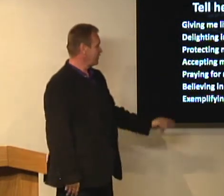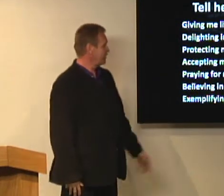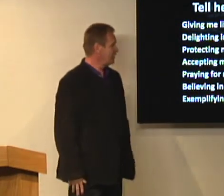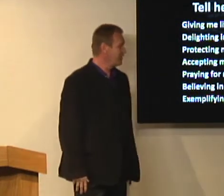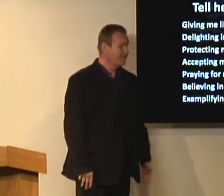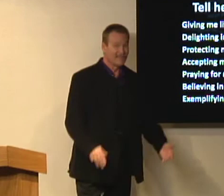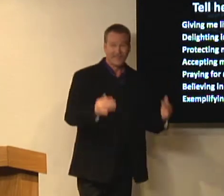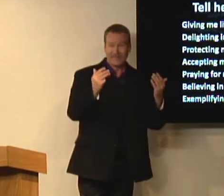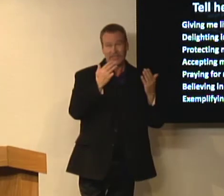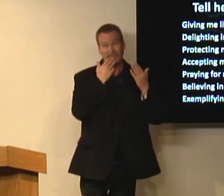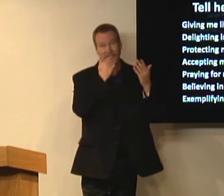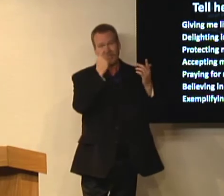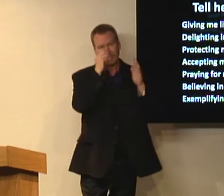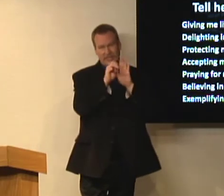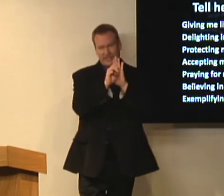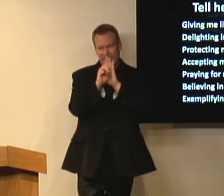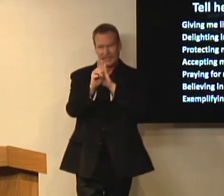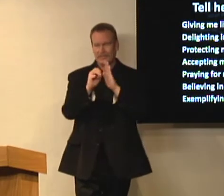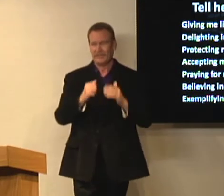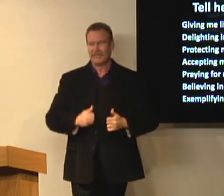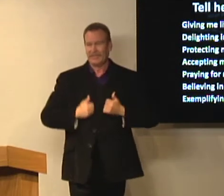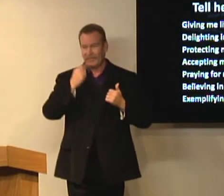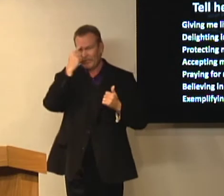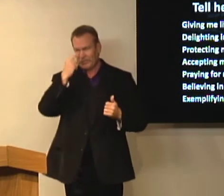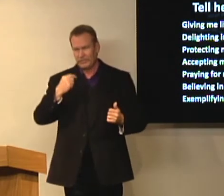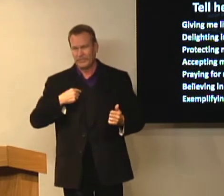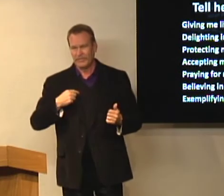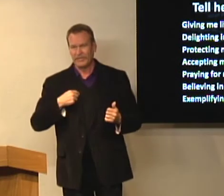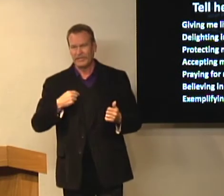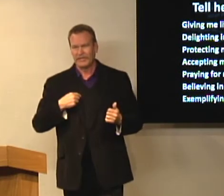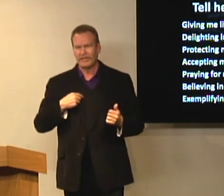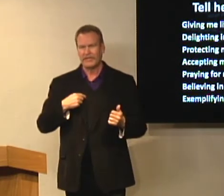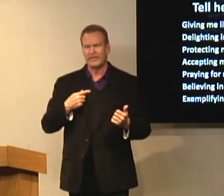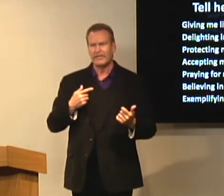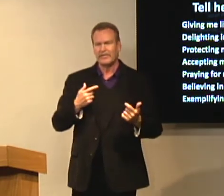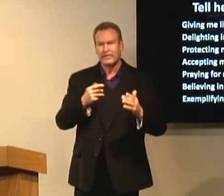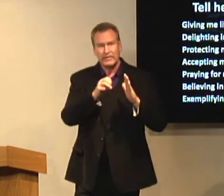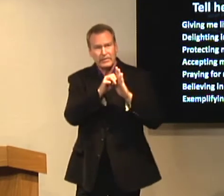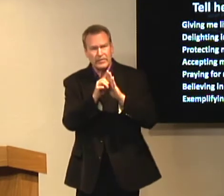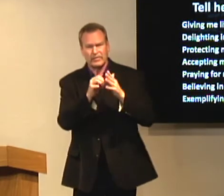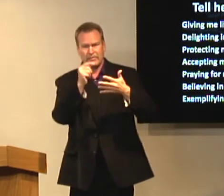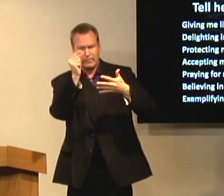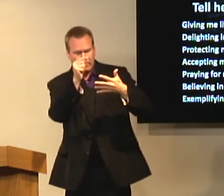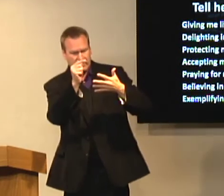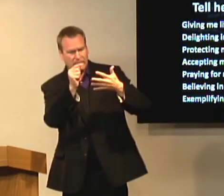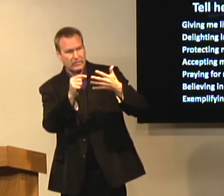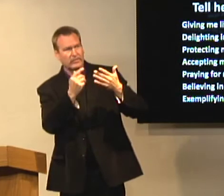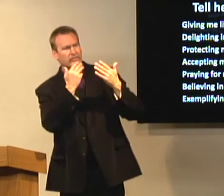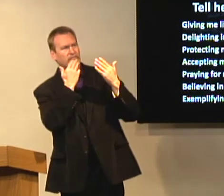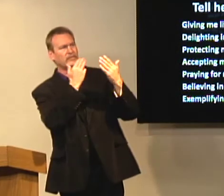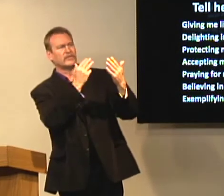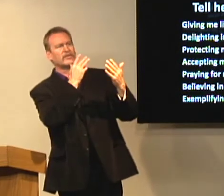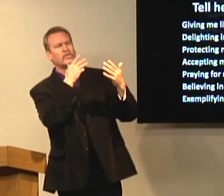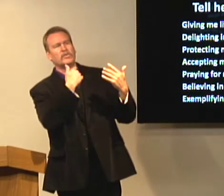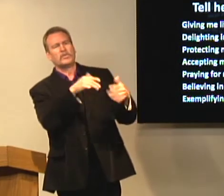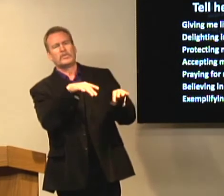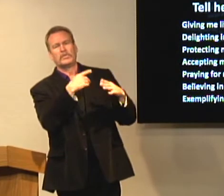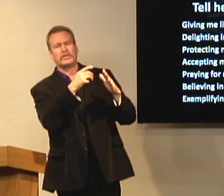for me. I'm so thankful, and thank your mother for exemplifying life for you, being that example.